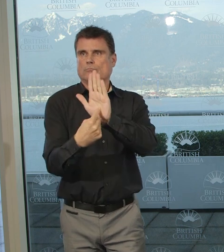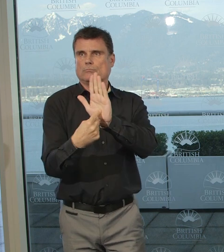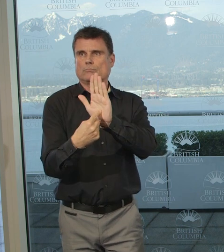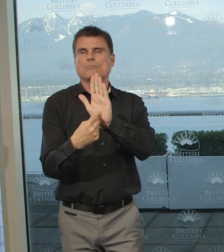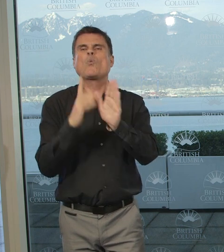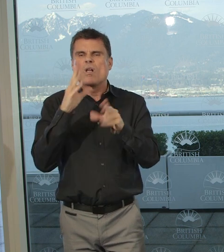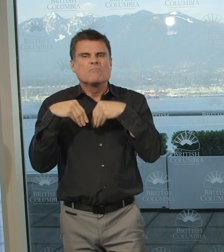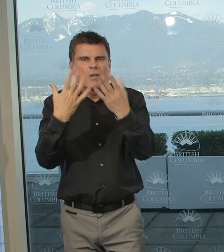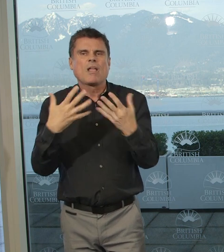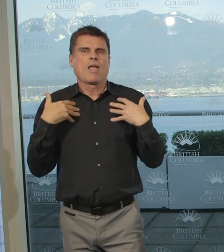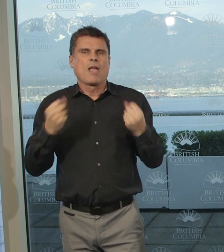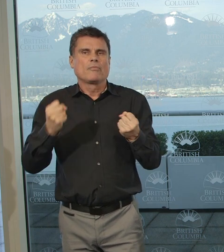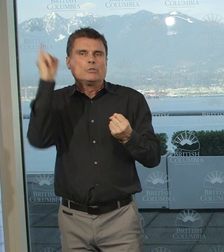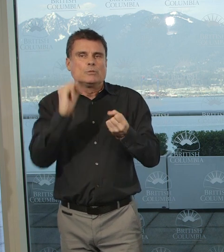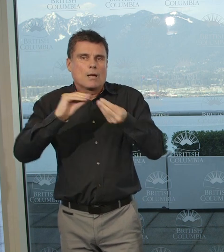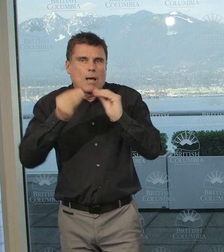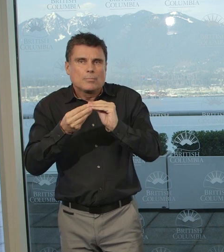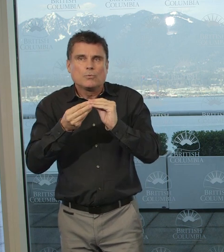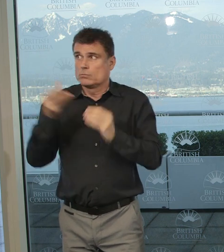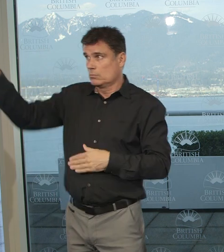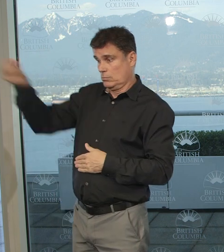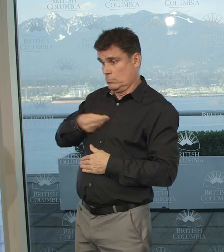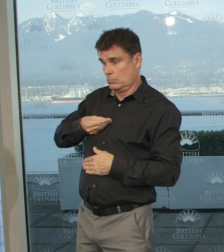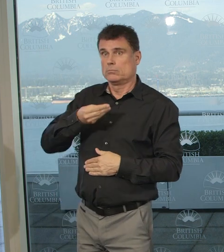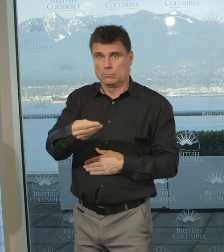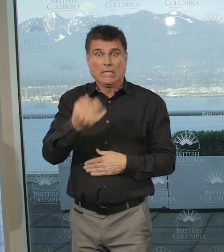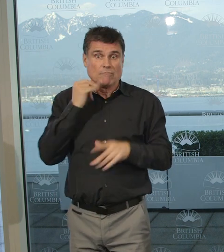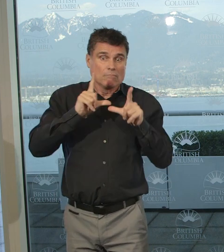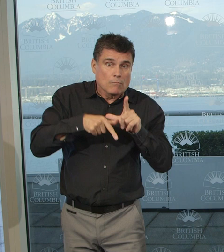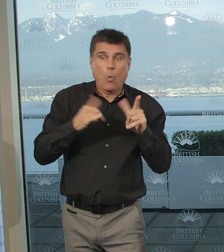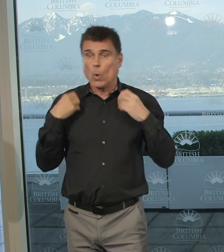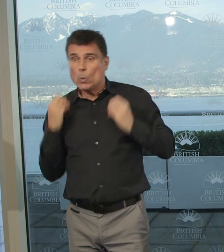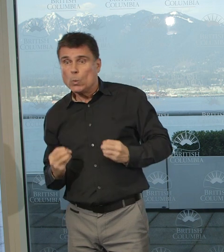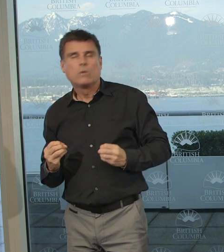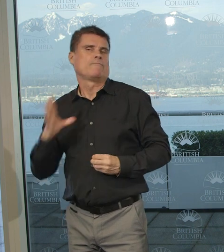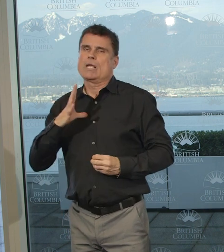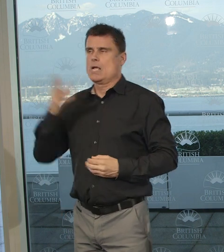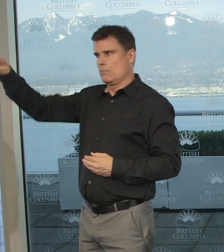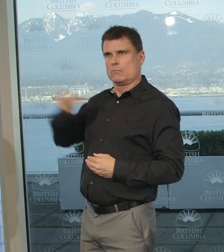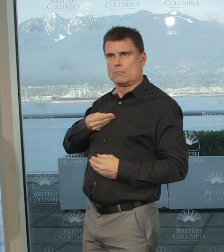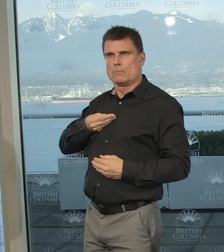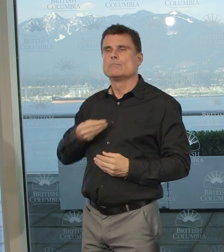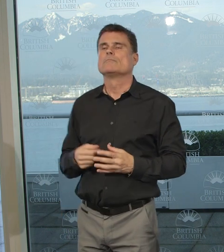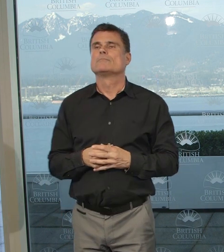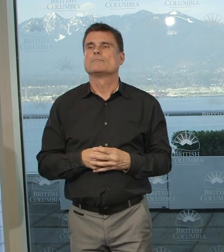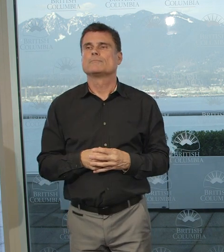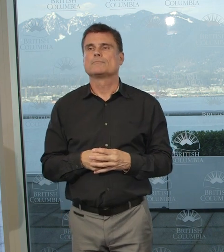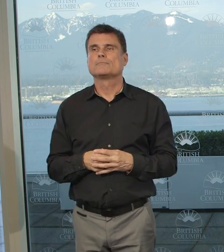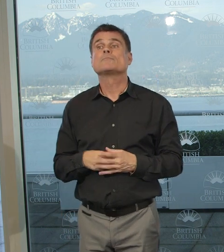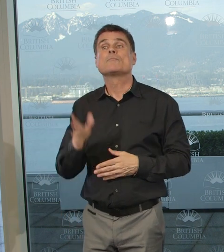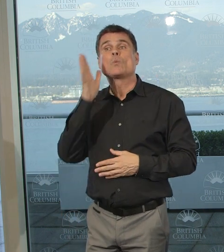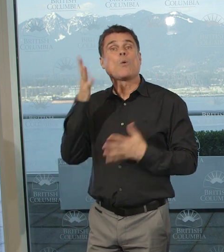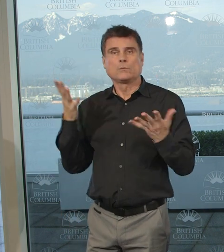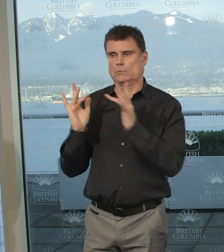statement from the commission, or I believe that has or will be going out, that confirms the details of all those information. I want to